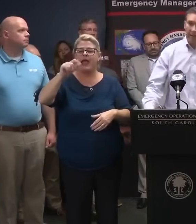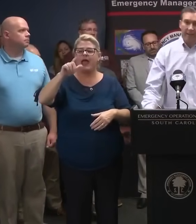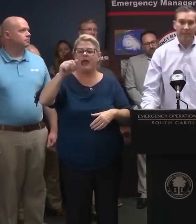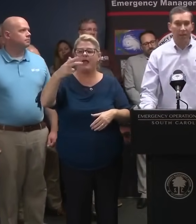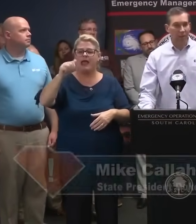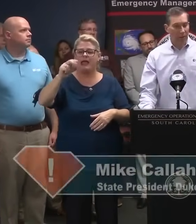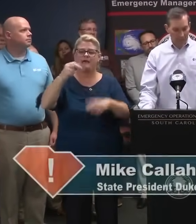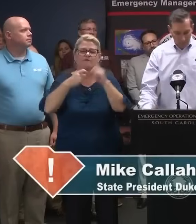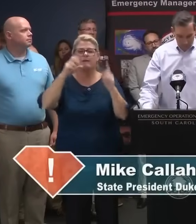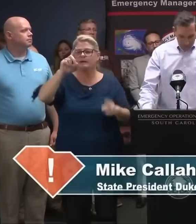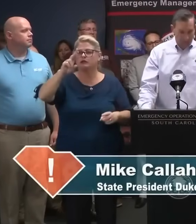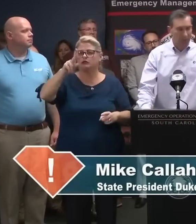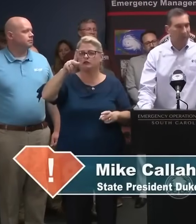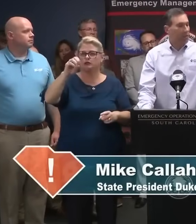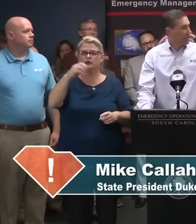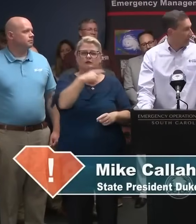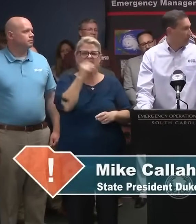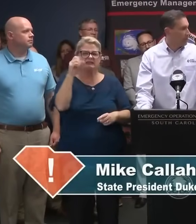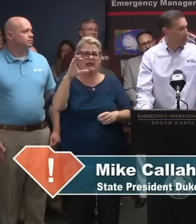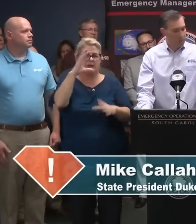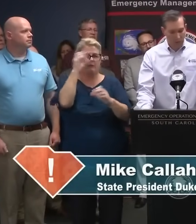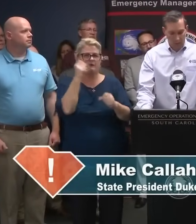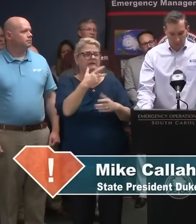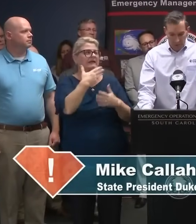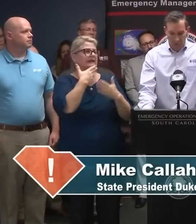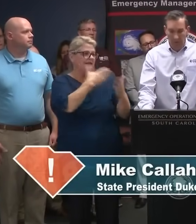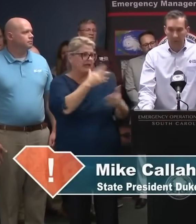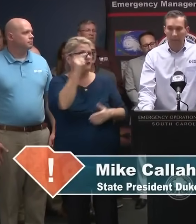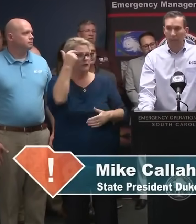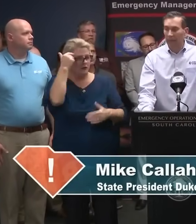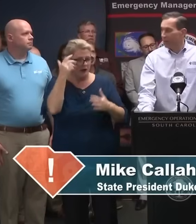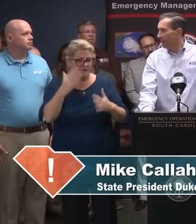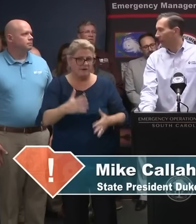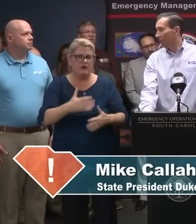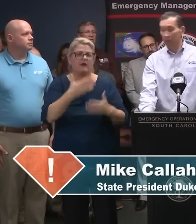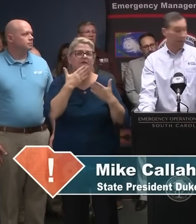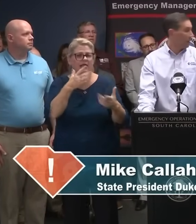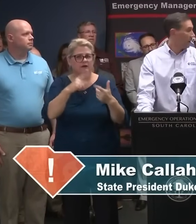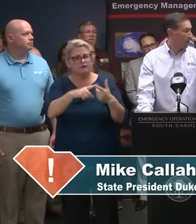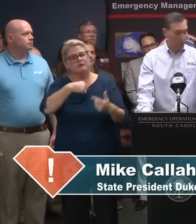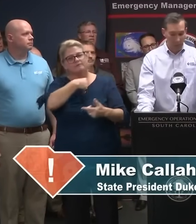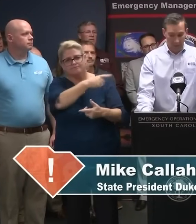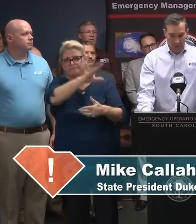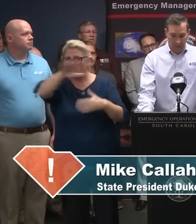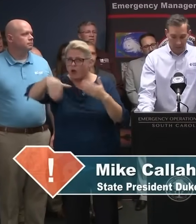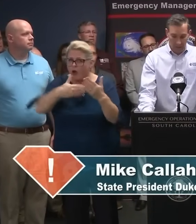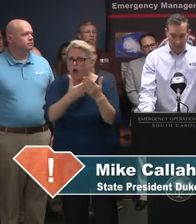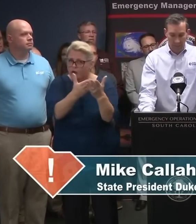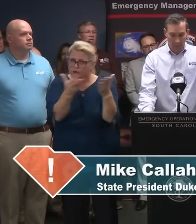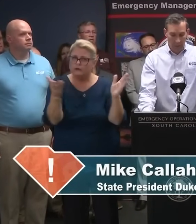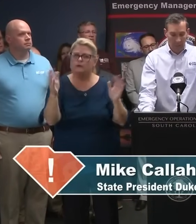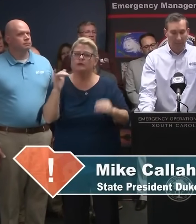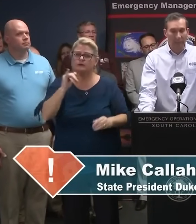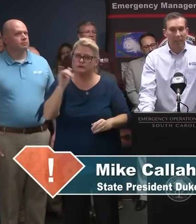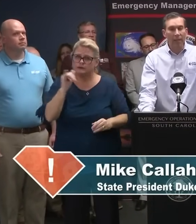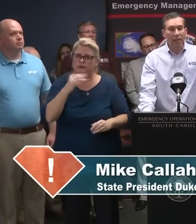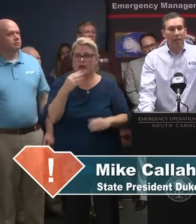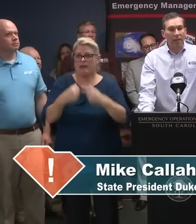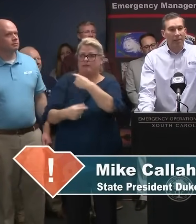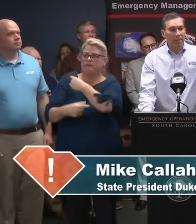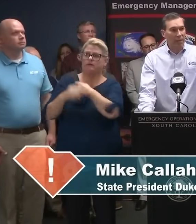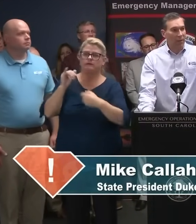Mike Callahan, South Carolina President, Duke Energy. Thank you, Governor, and thank you to everyone around behind